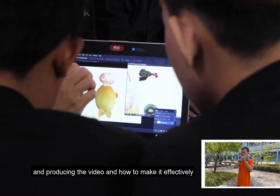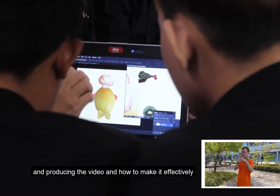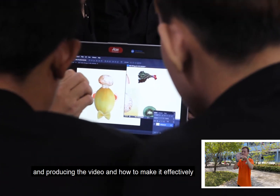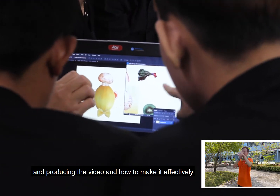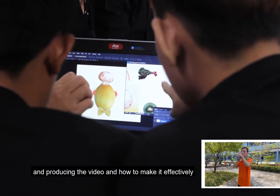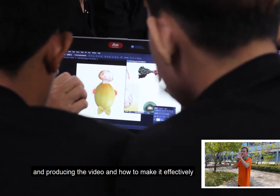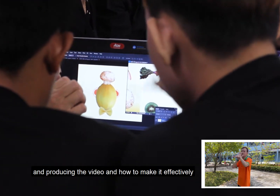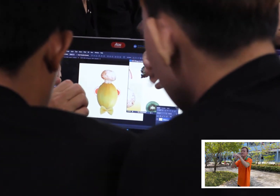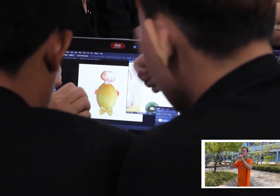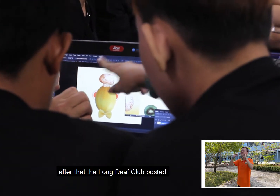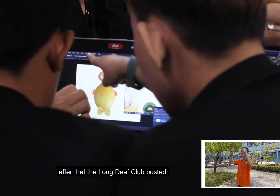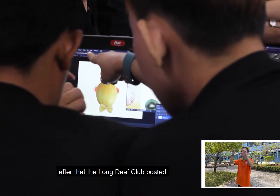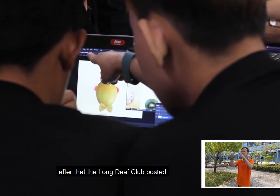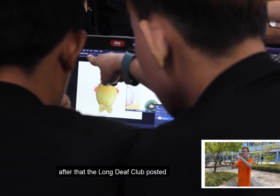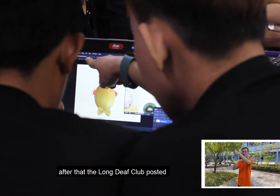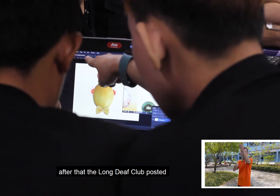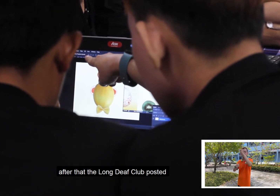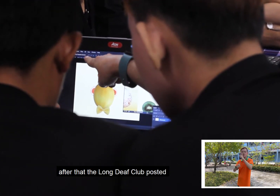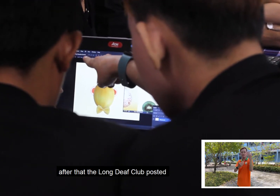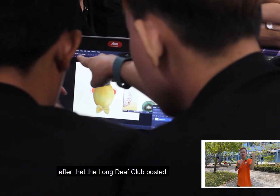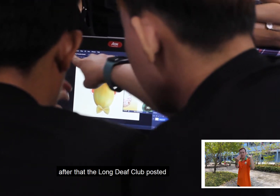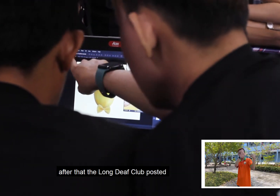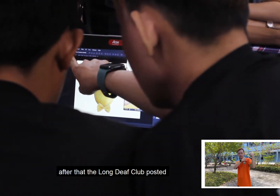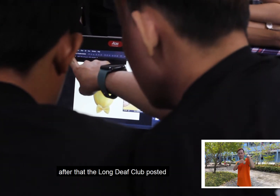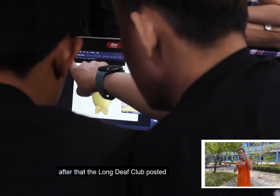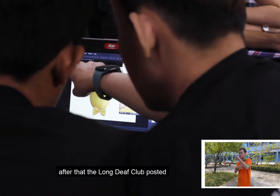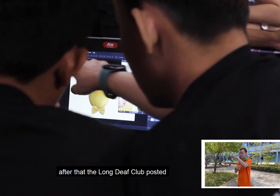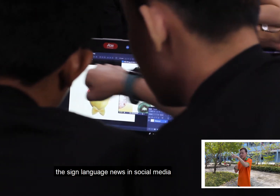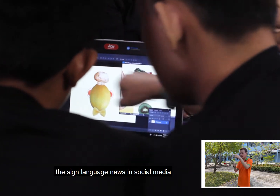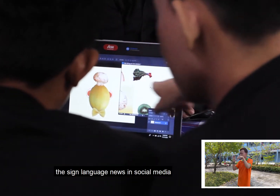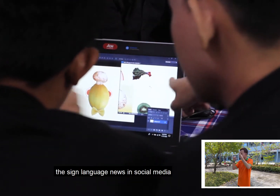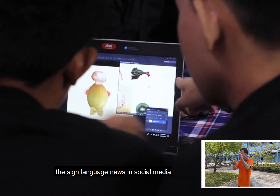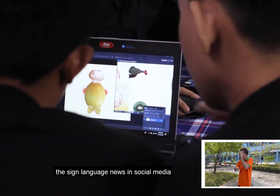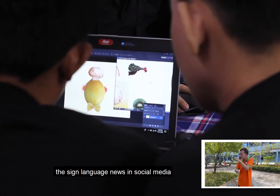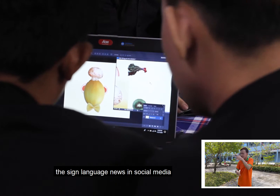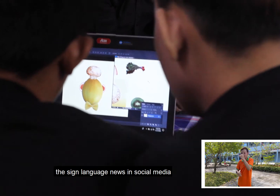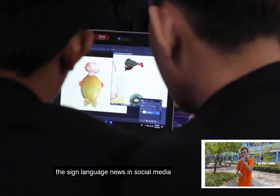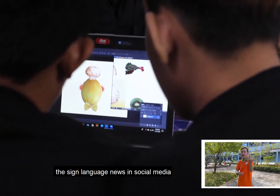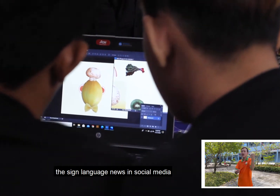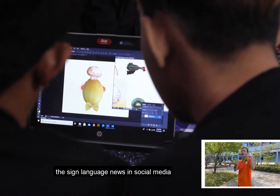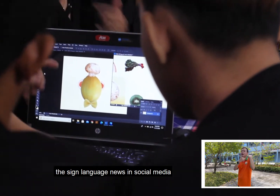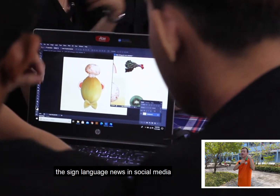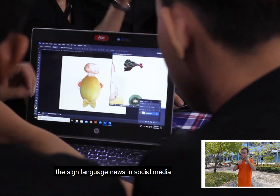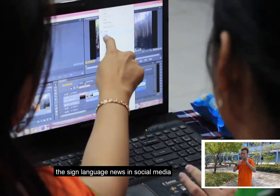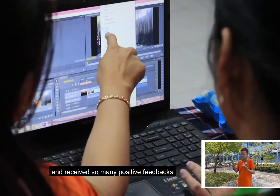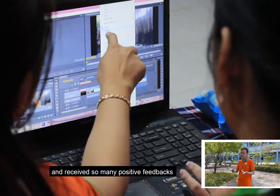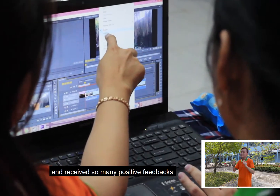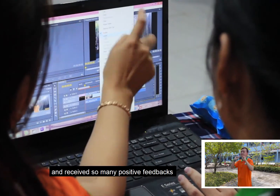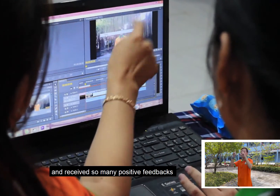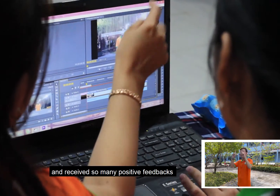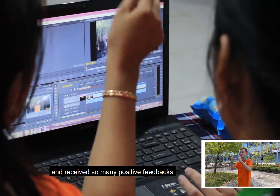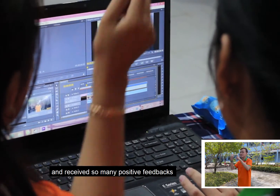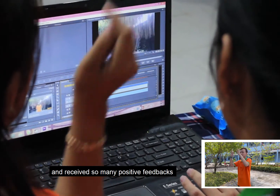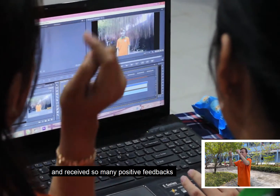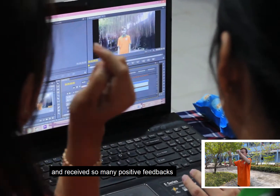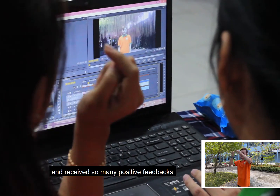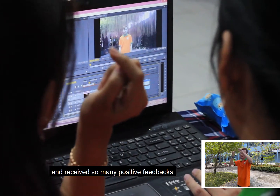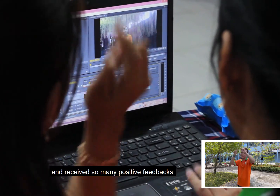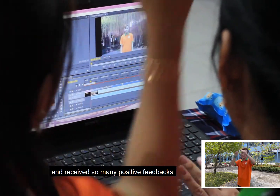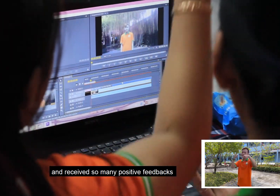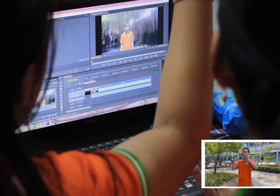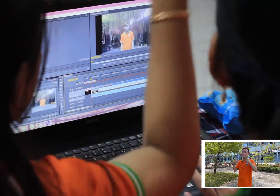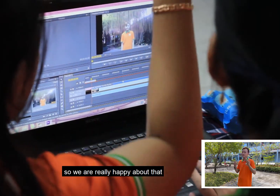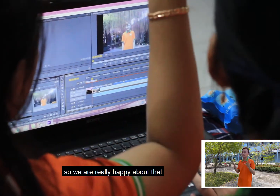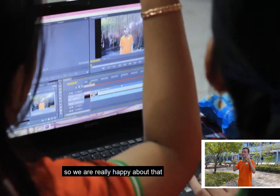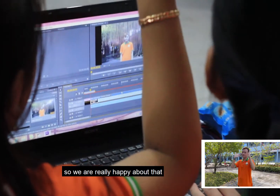make it effectively. After that, Vĩnh Long Deaf Club posted the sign language news on social media and received so many positive